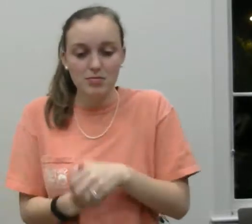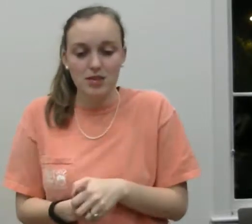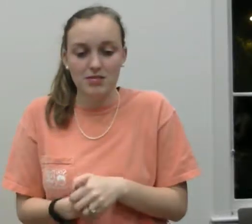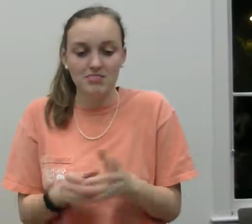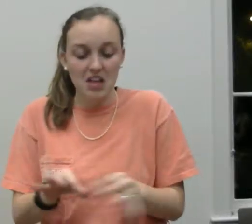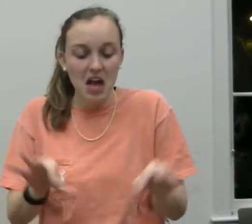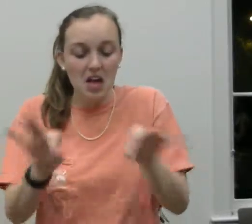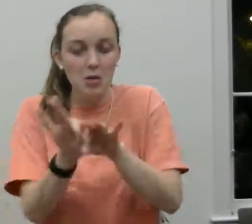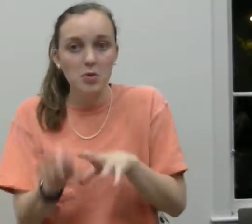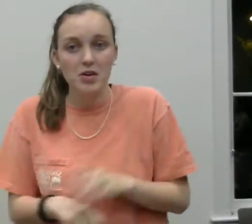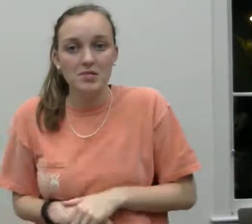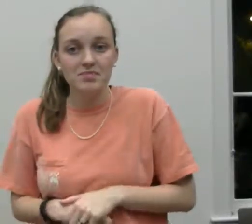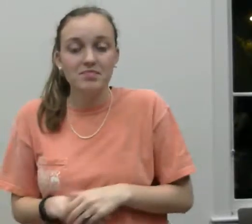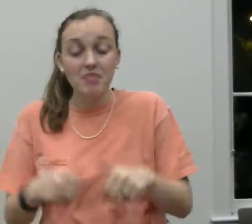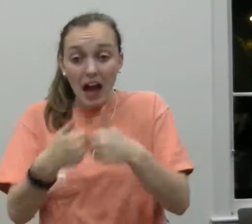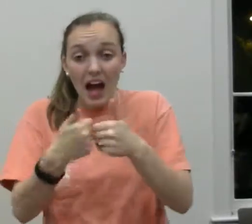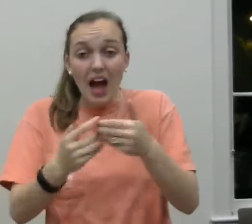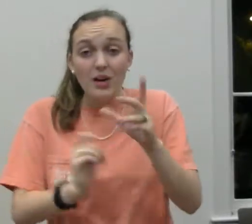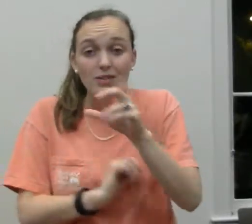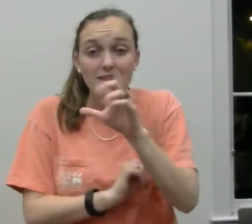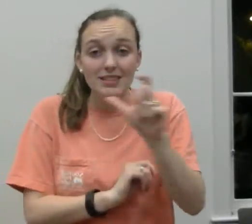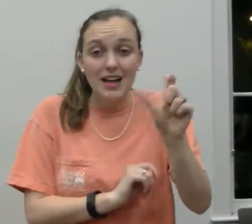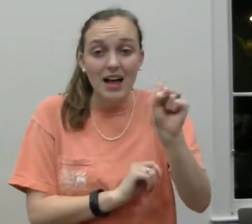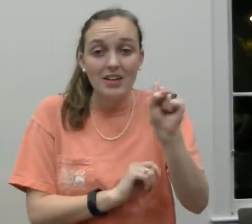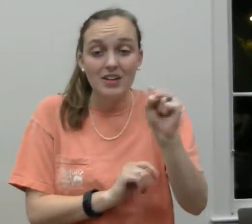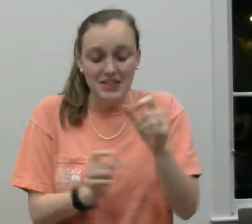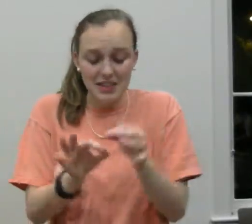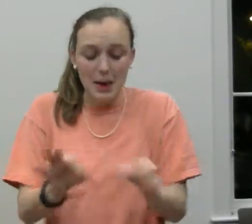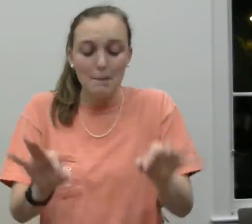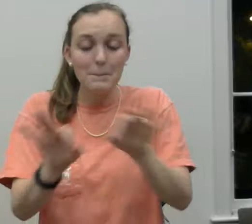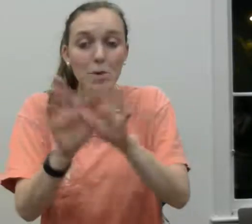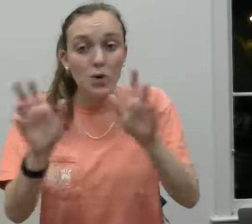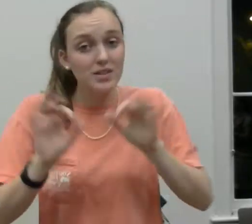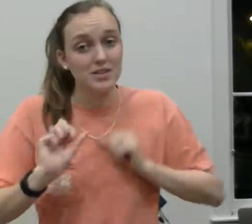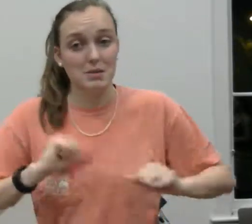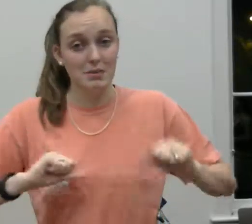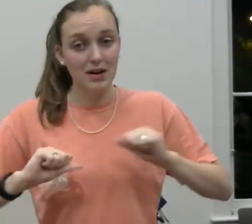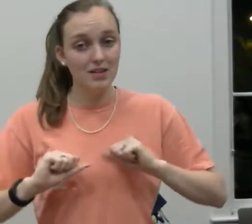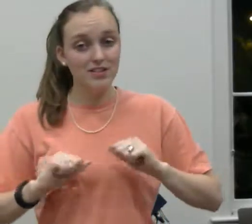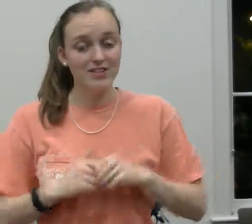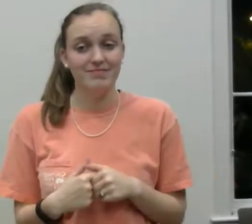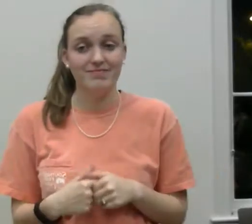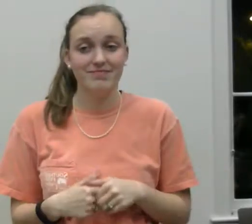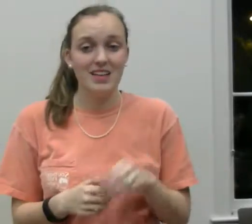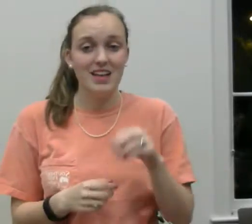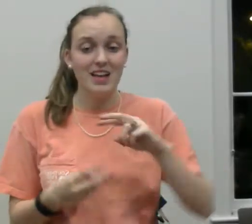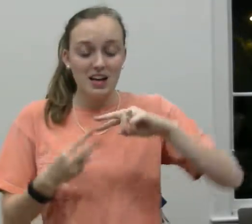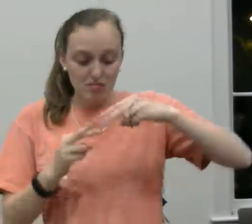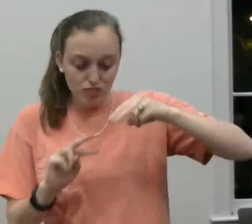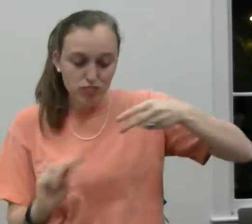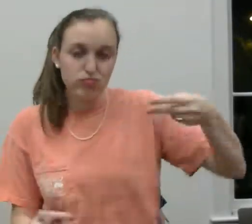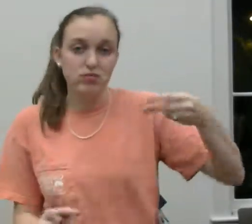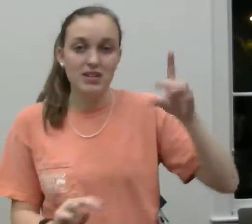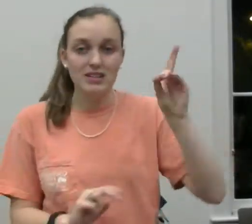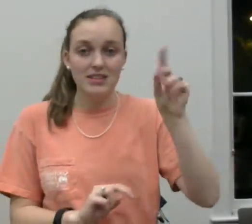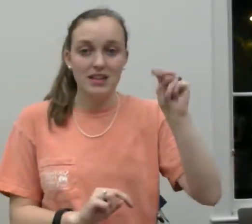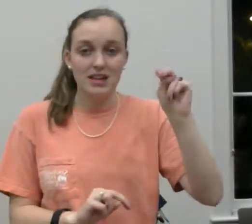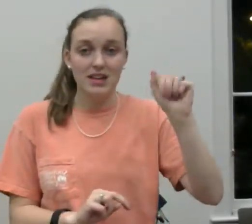how cells are very important for biology. We're going to be talking about how DNA impacts all living things. We're going to be